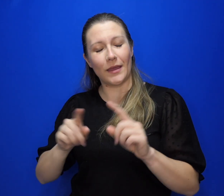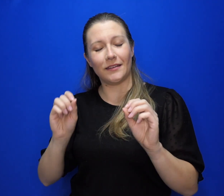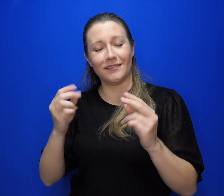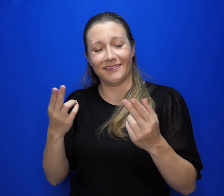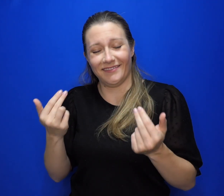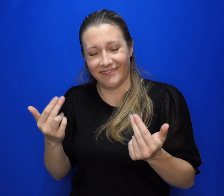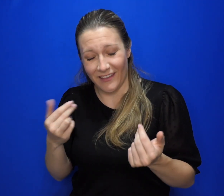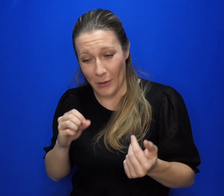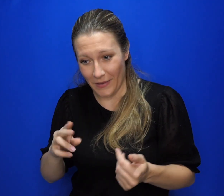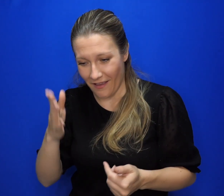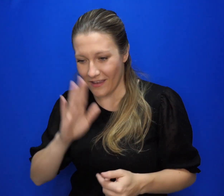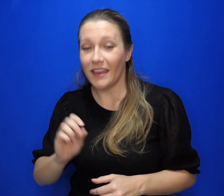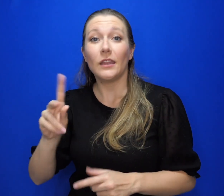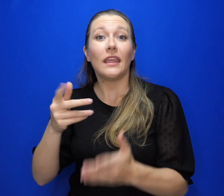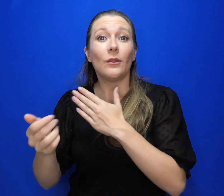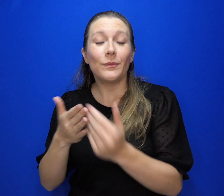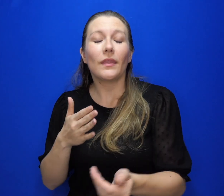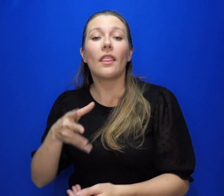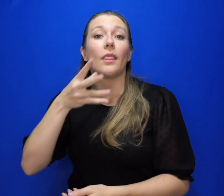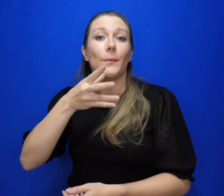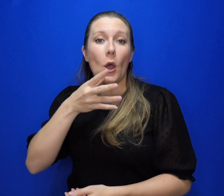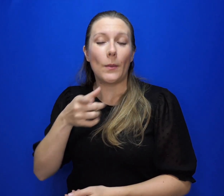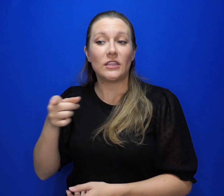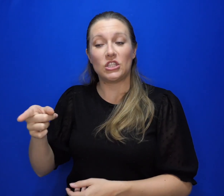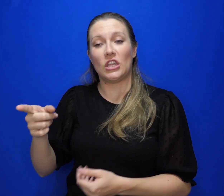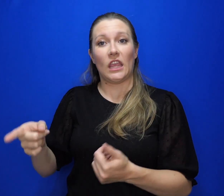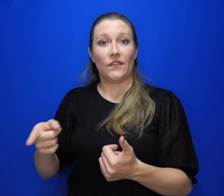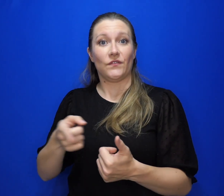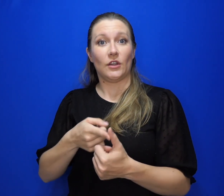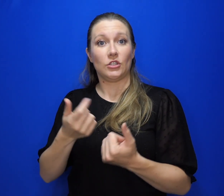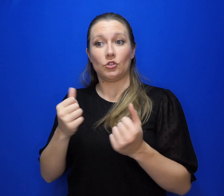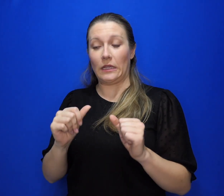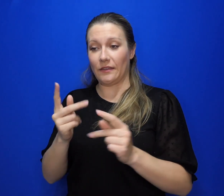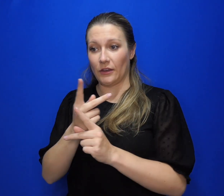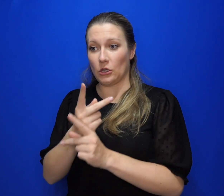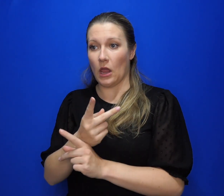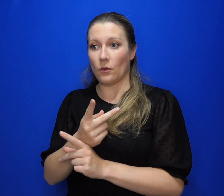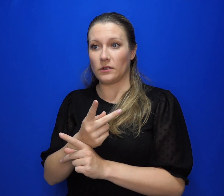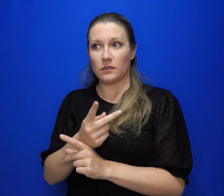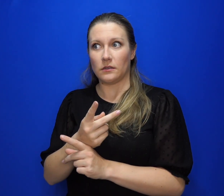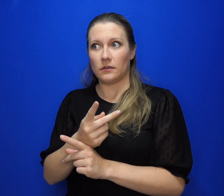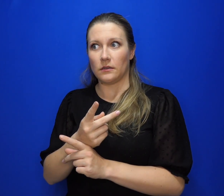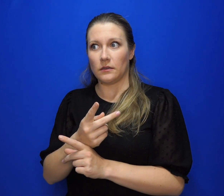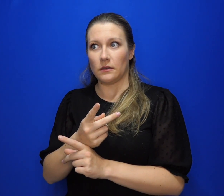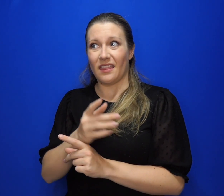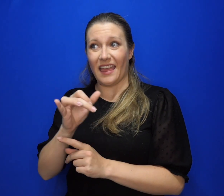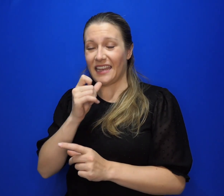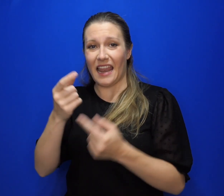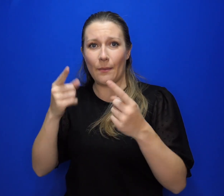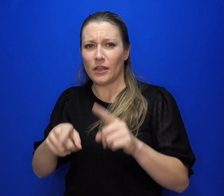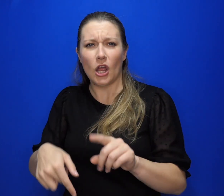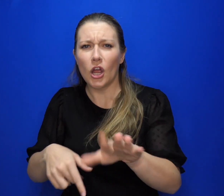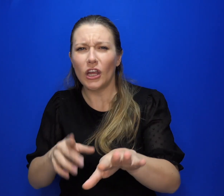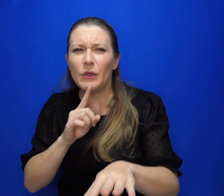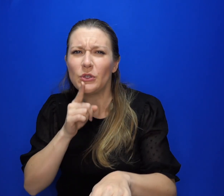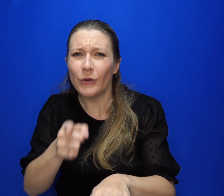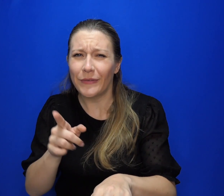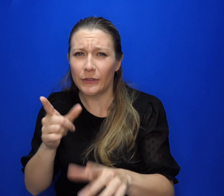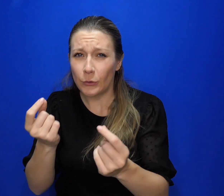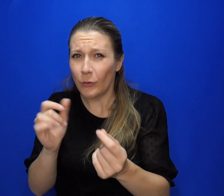But anyway, the mom, she first she just tries to find a way that it didn't happen. Are you sure that's what you did? Like, so